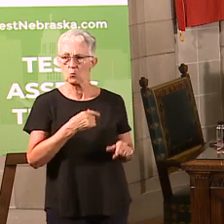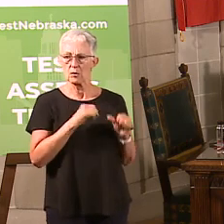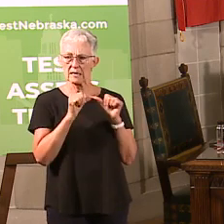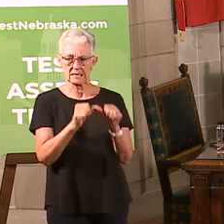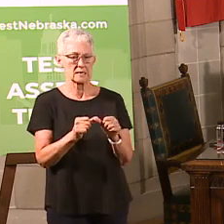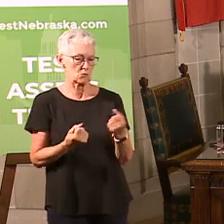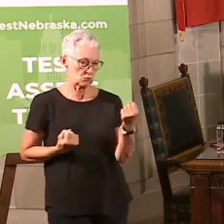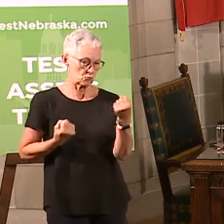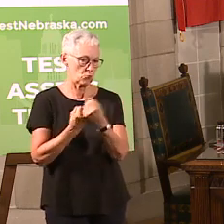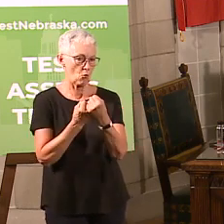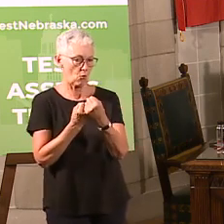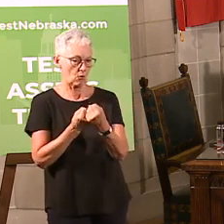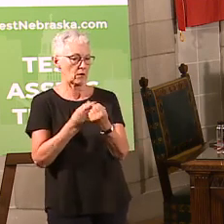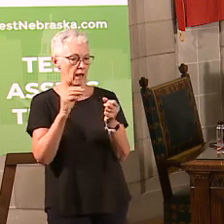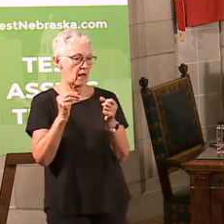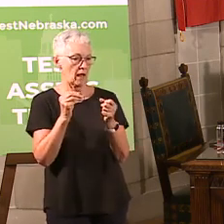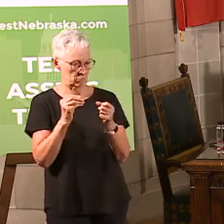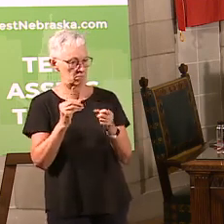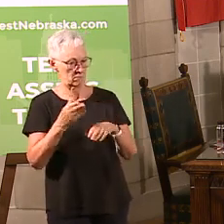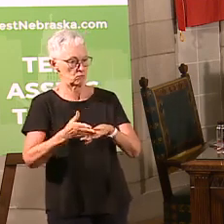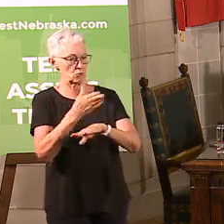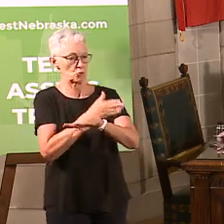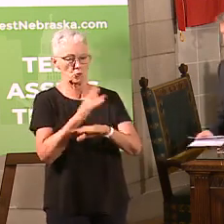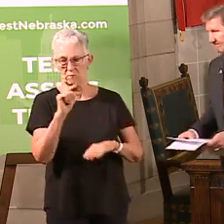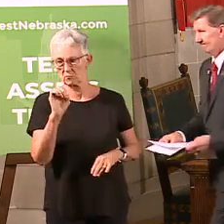all very much. Back to you, Governor.